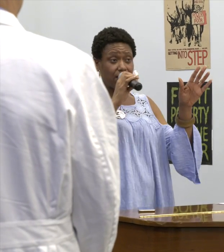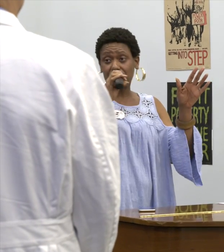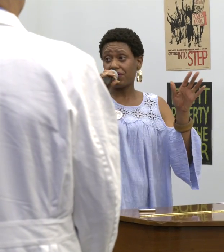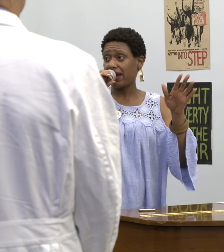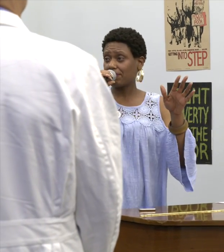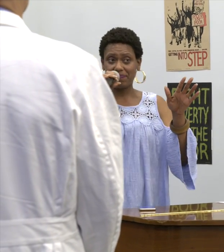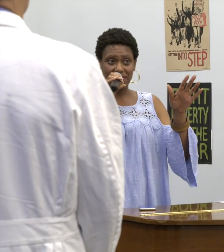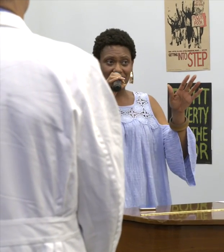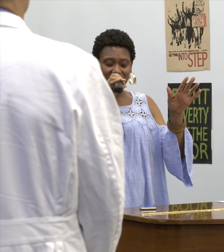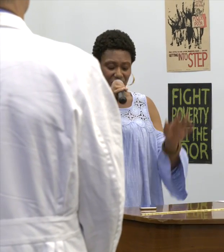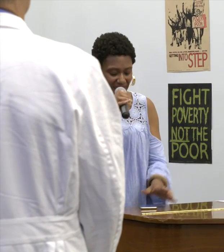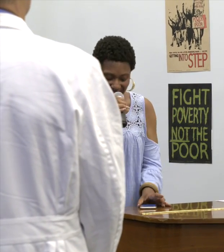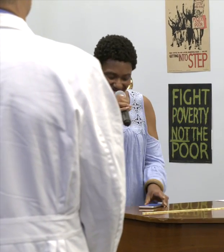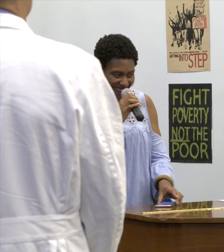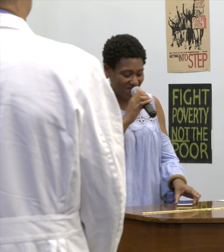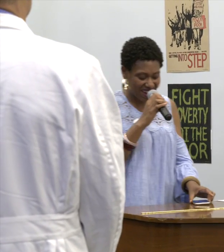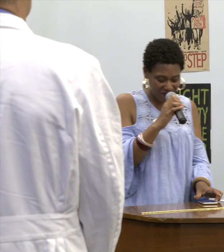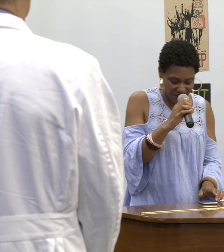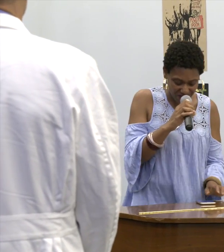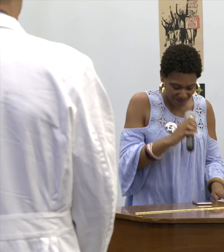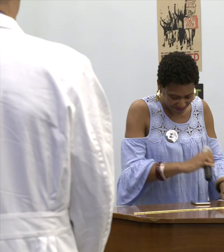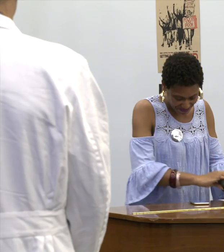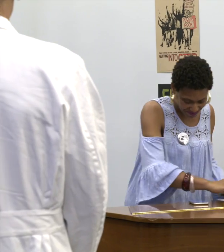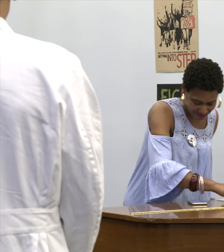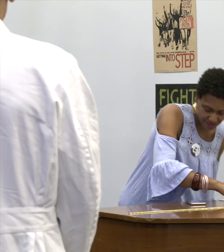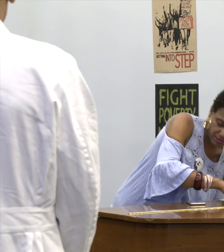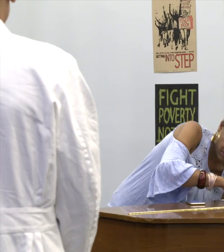Everybody can do that with me, right? Okay, all right, here we go.